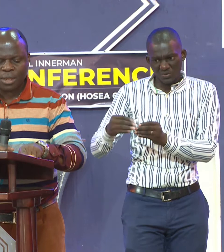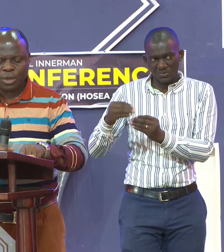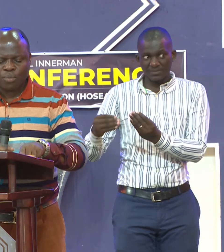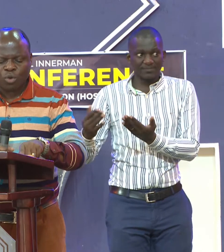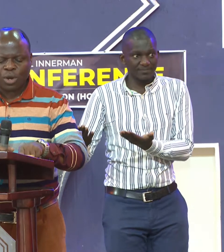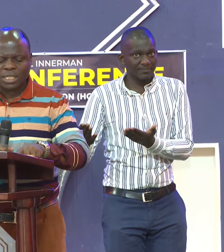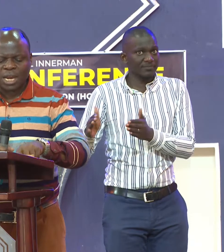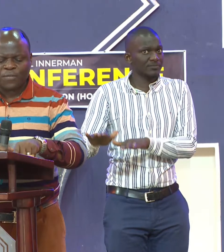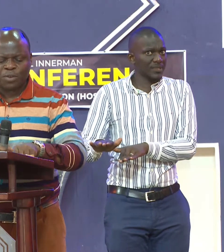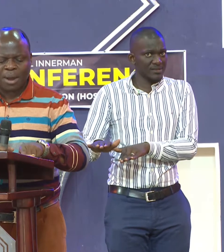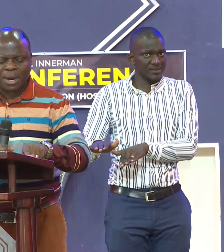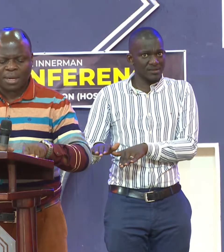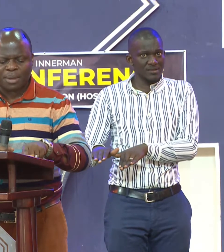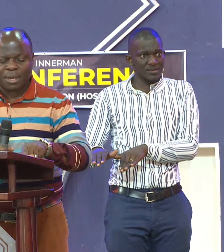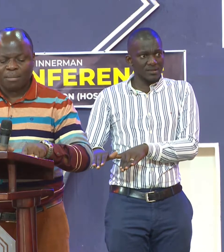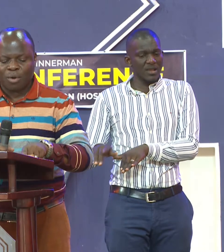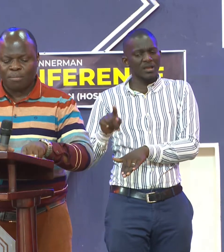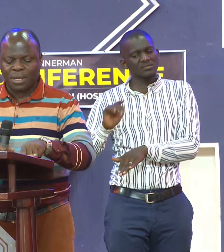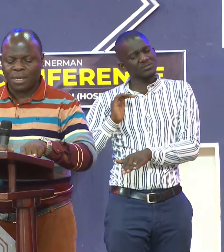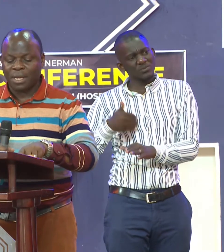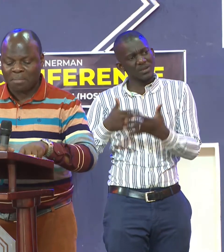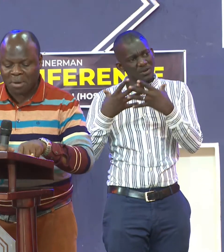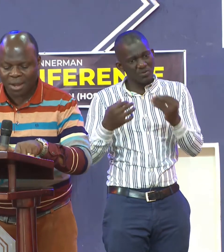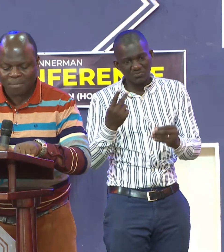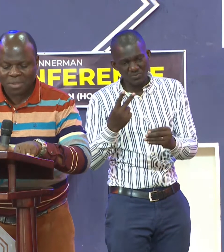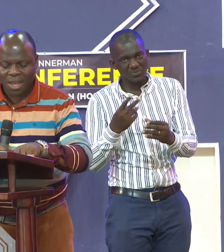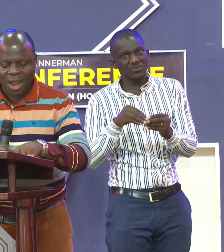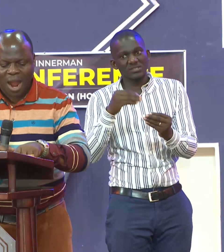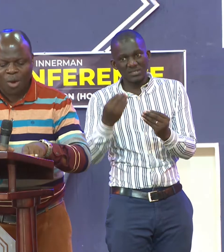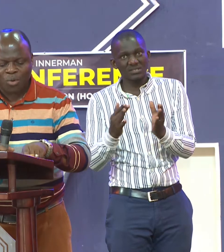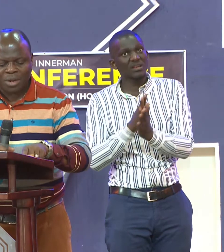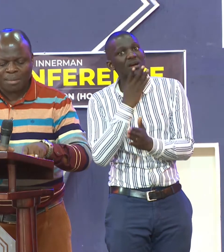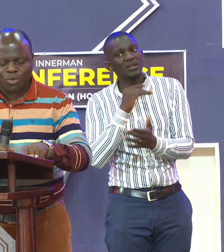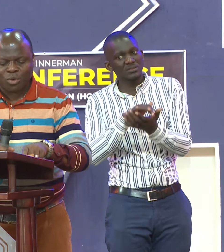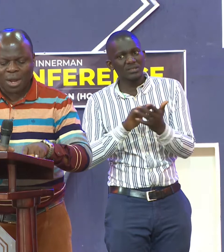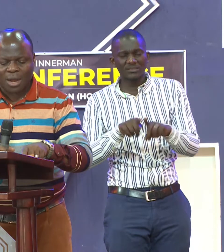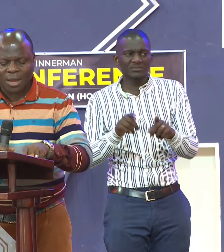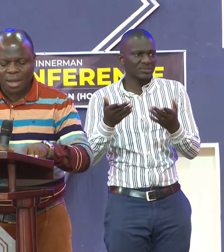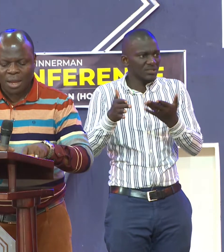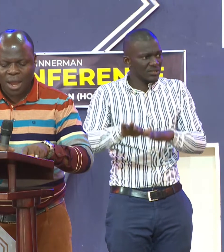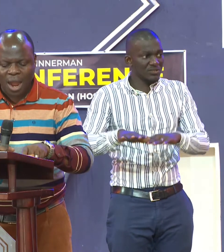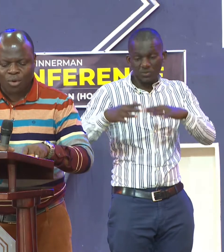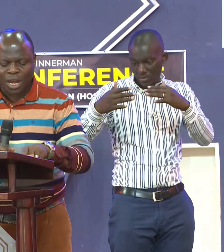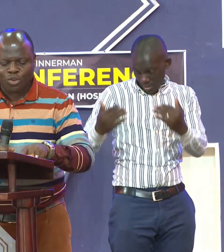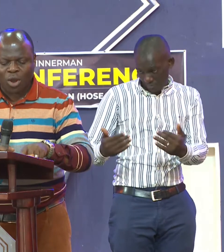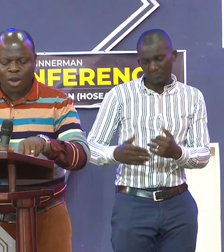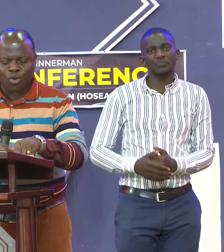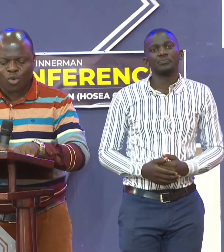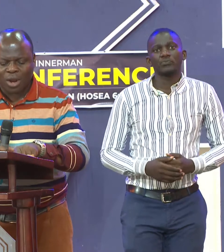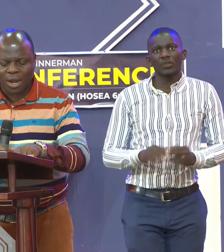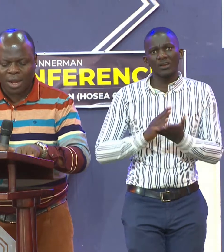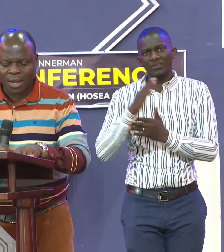bombi. Omukazi n'afiirwa abaana be bombi ne bba. Awo ne balyoka. Awo